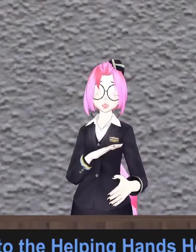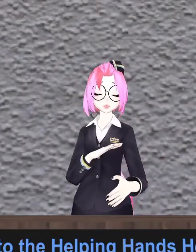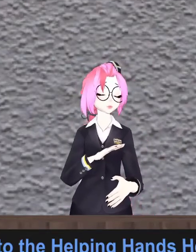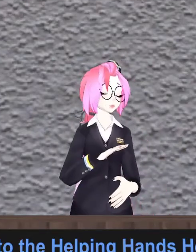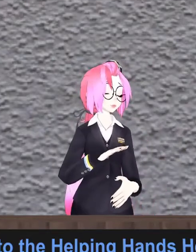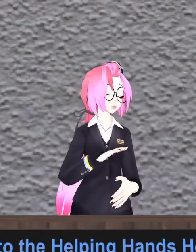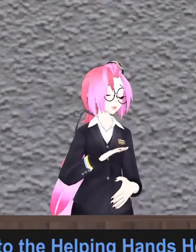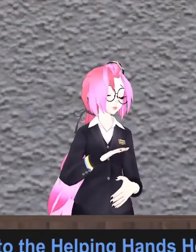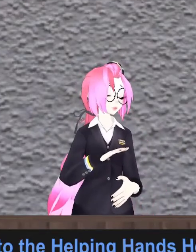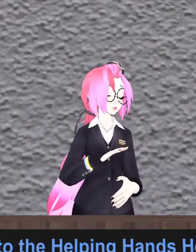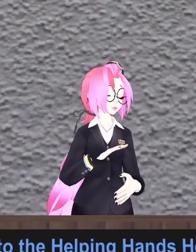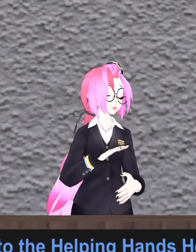Fine?